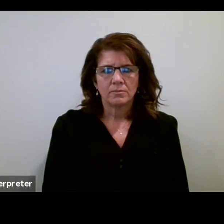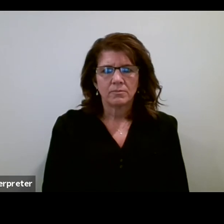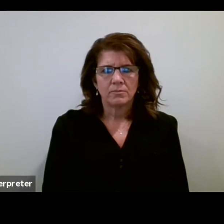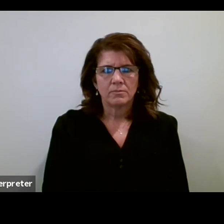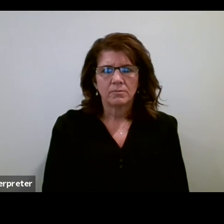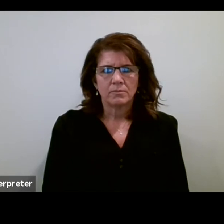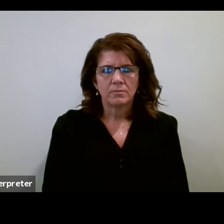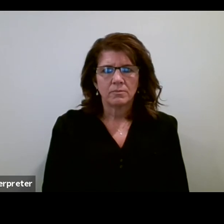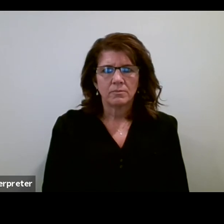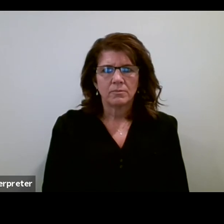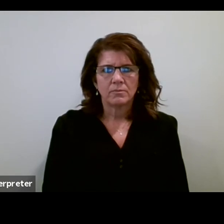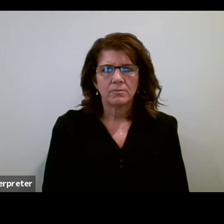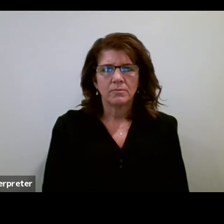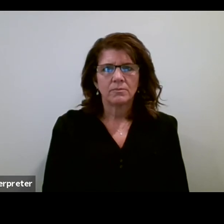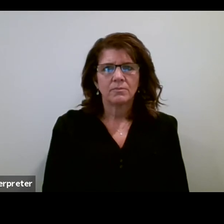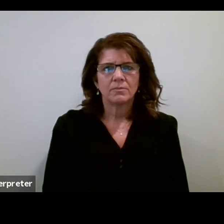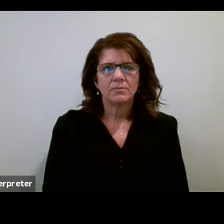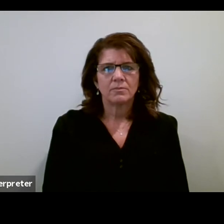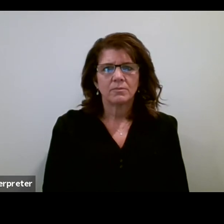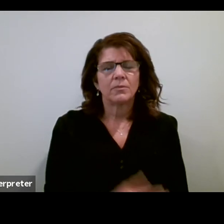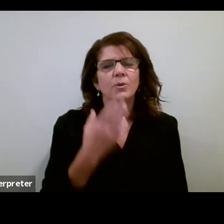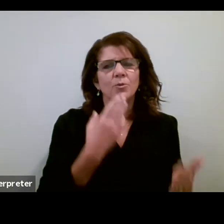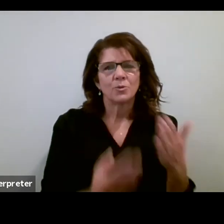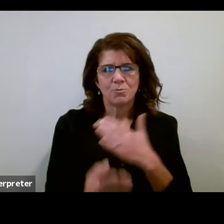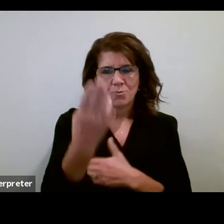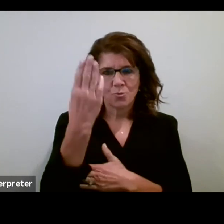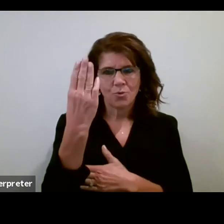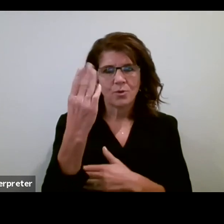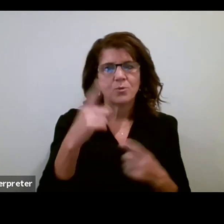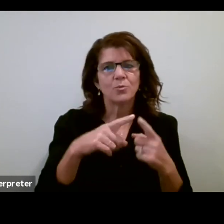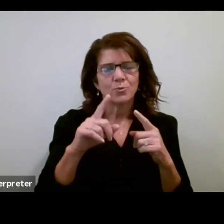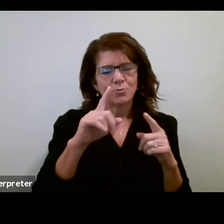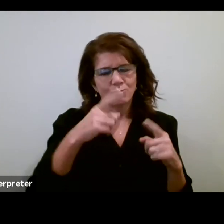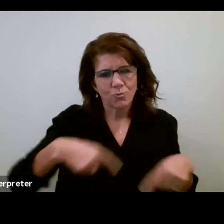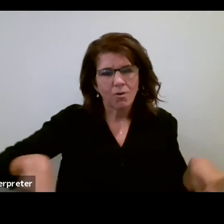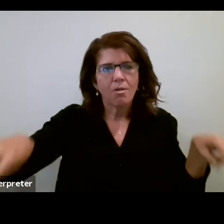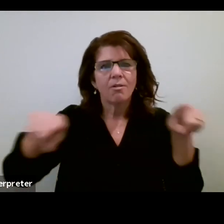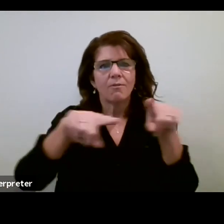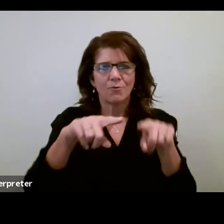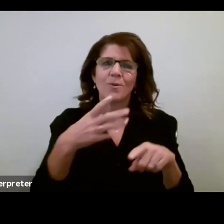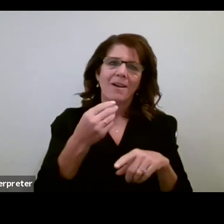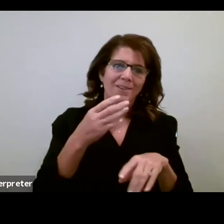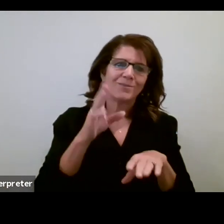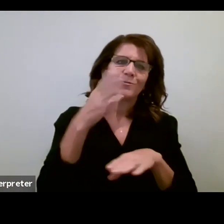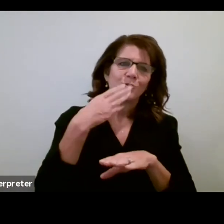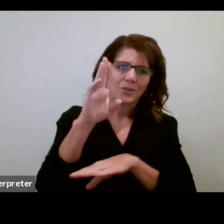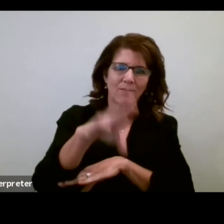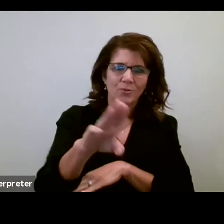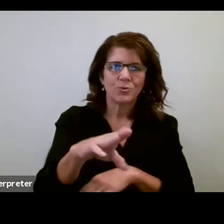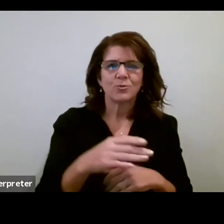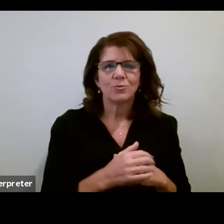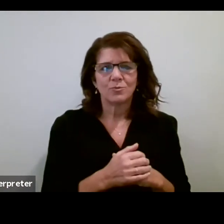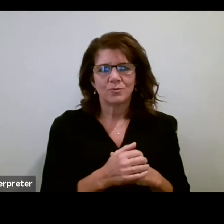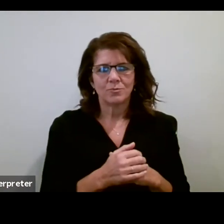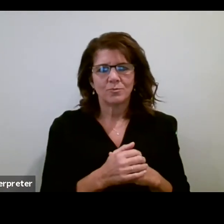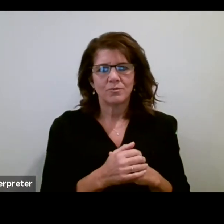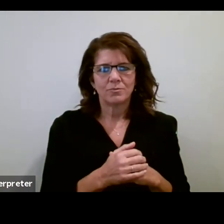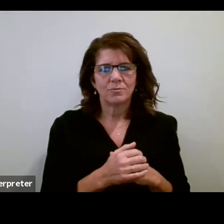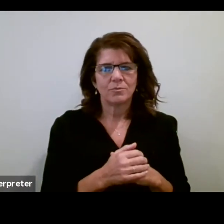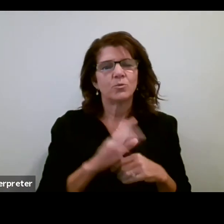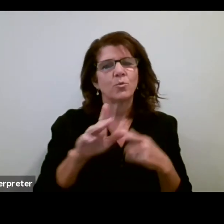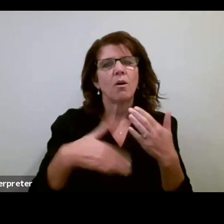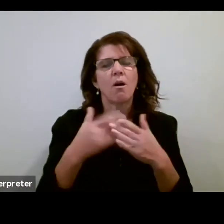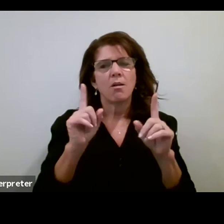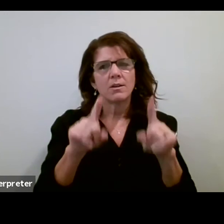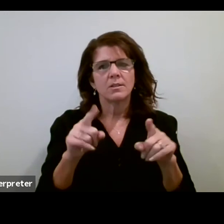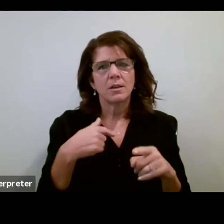Muy buenos días o buenas tardes a todas y a todos los presentes. Quiero agradecer la invitación